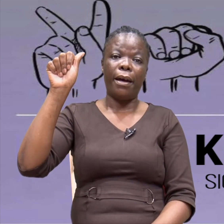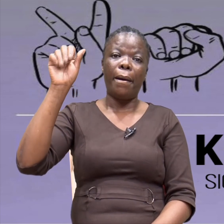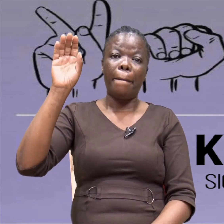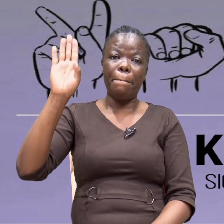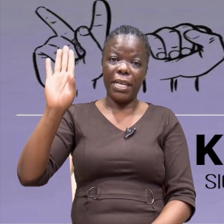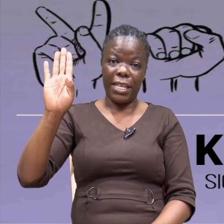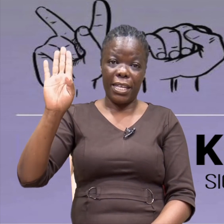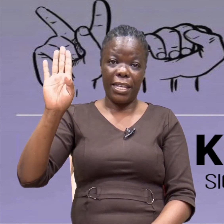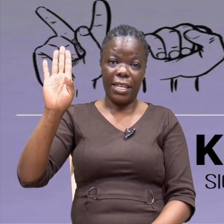B.